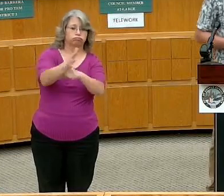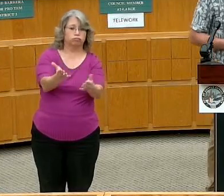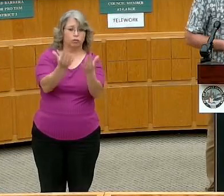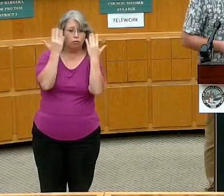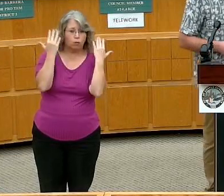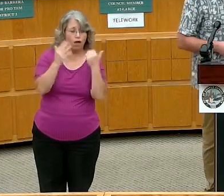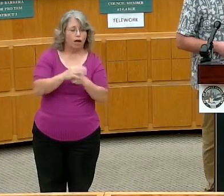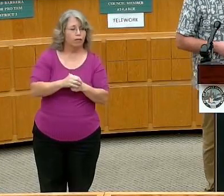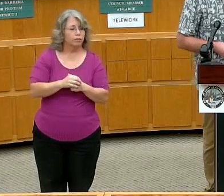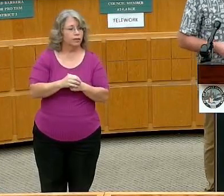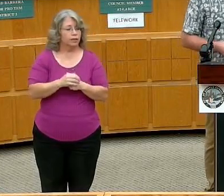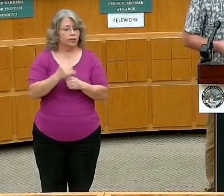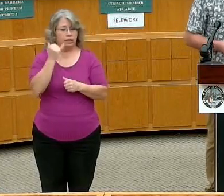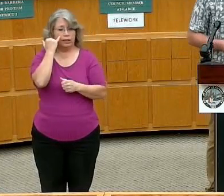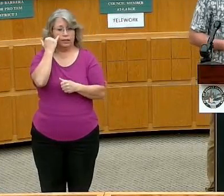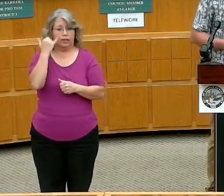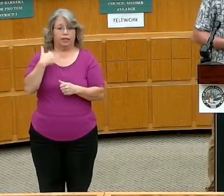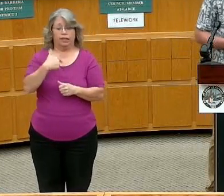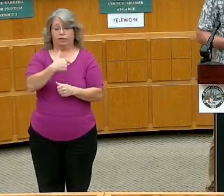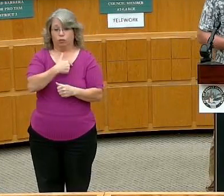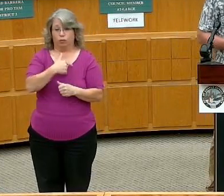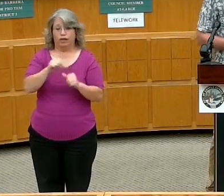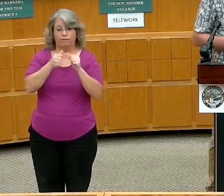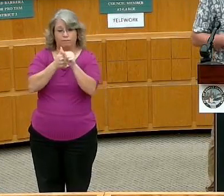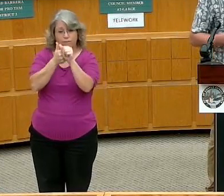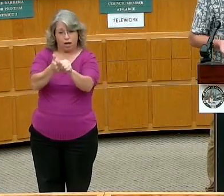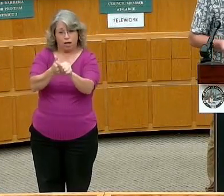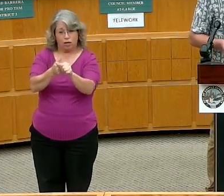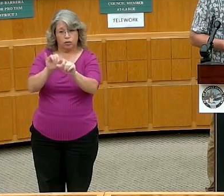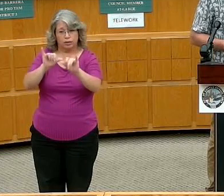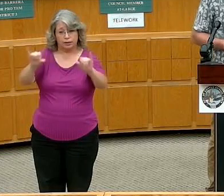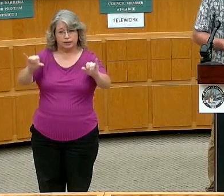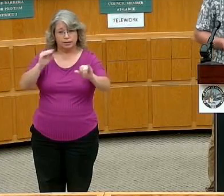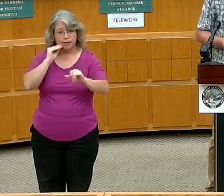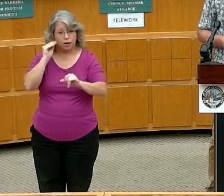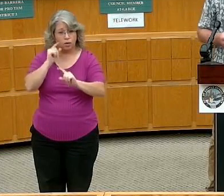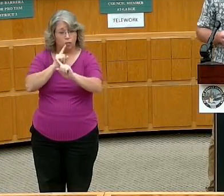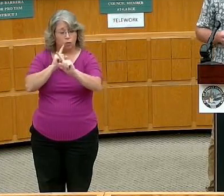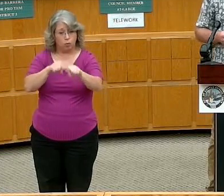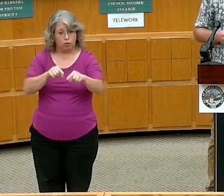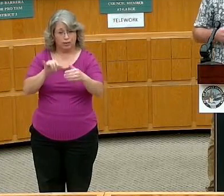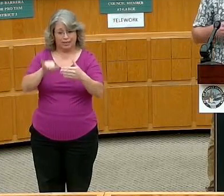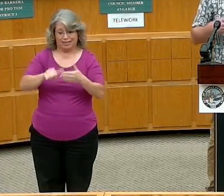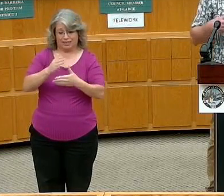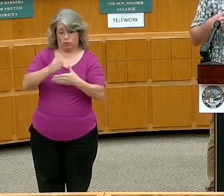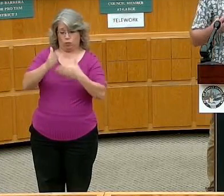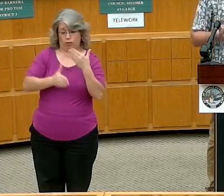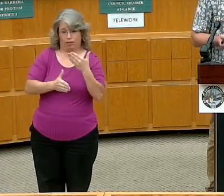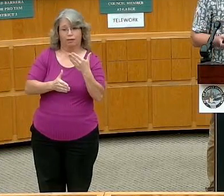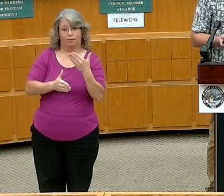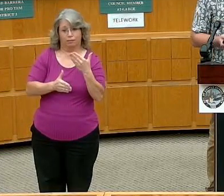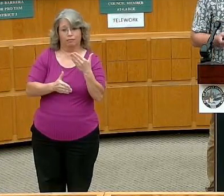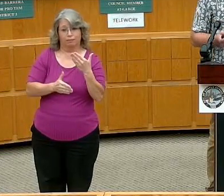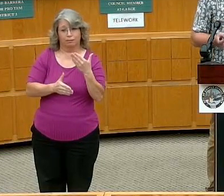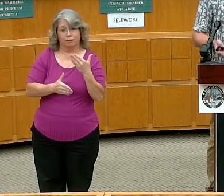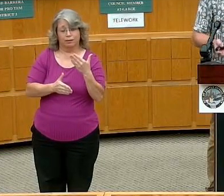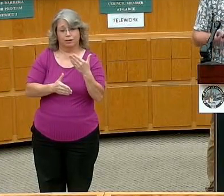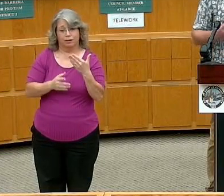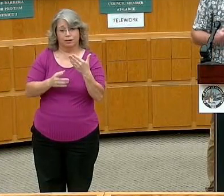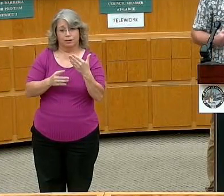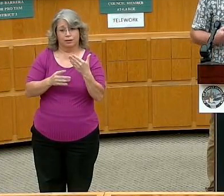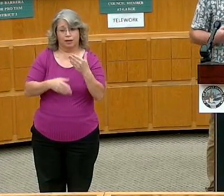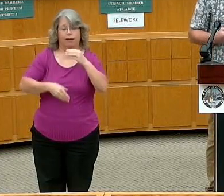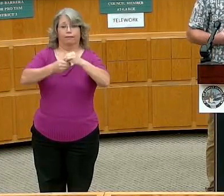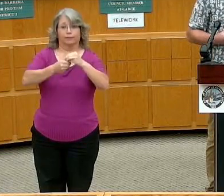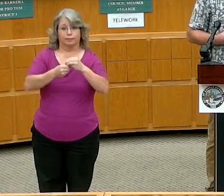avoid between 5 and 20 COVID ID deaths by mid-June. And I know, like every time we show this slide, something